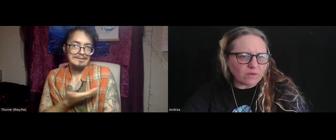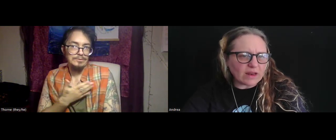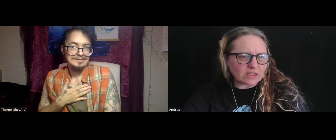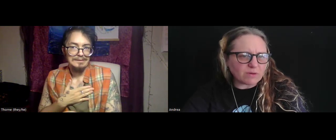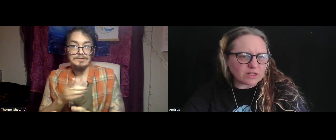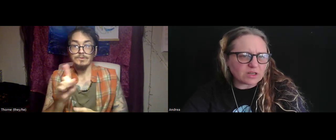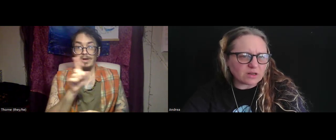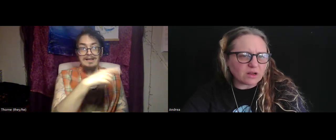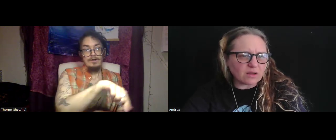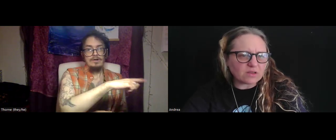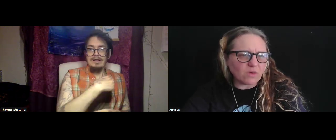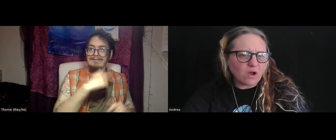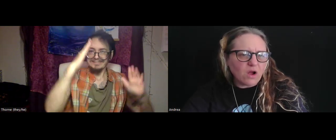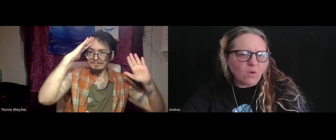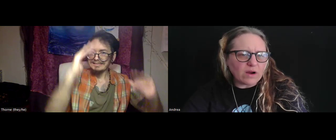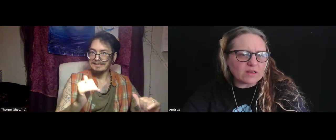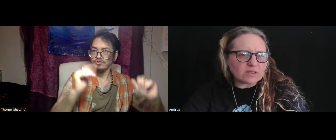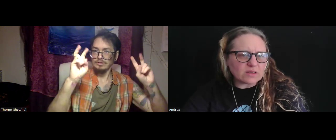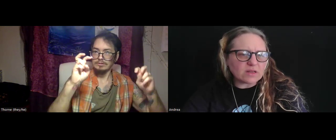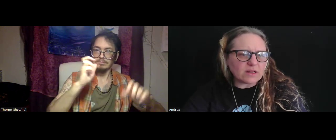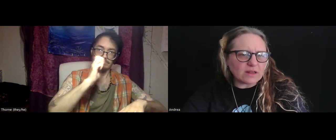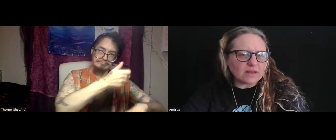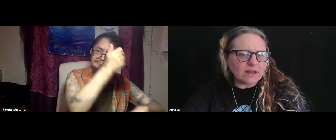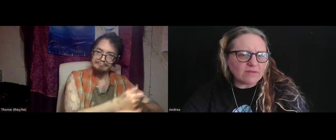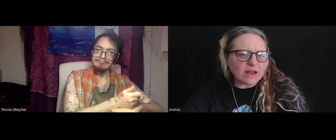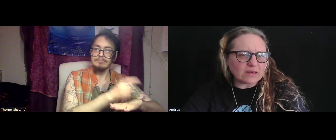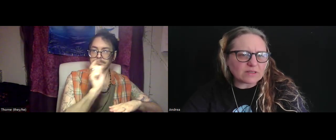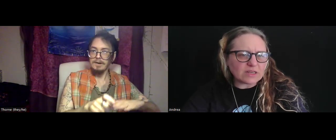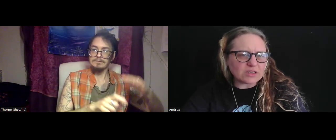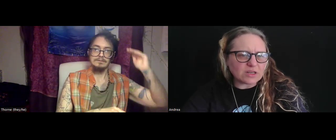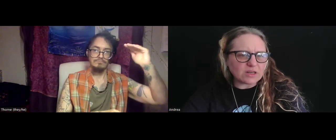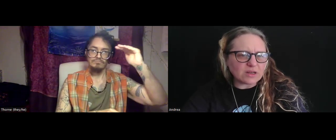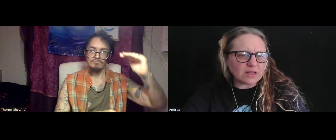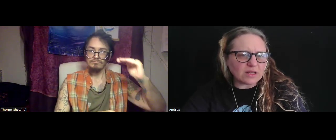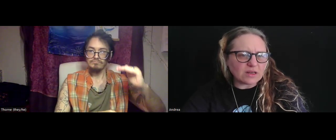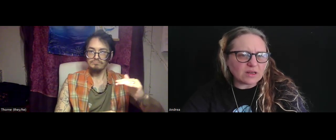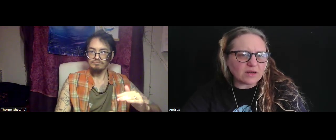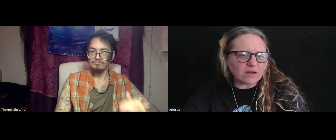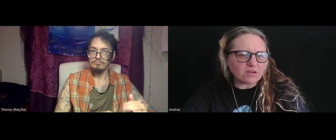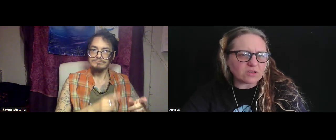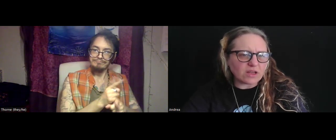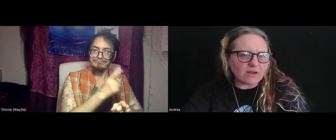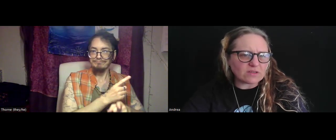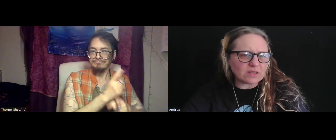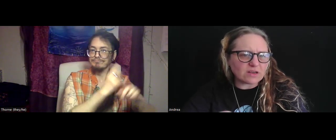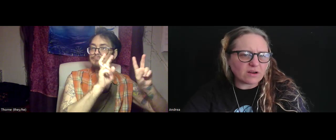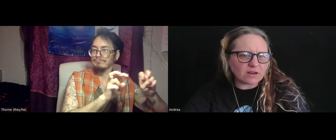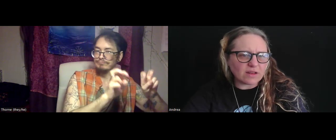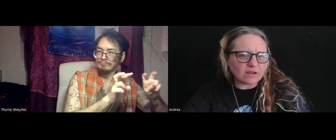that expression. So whereas they have the expectation in hearing culture that you have to sit there and they go